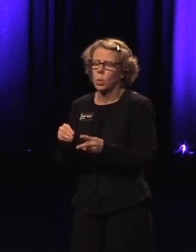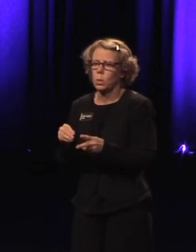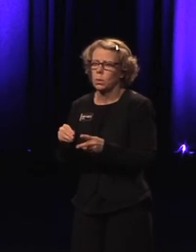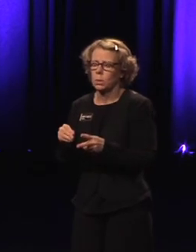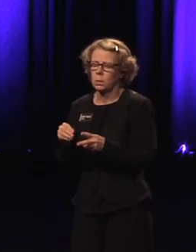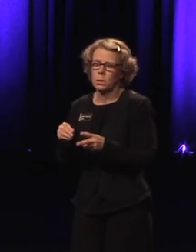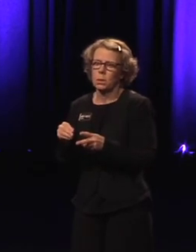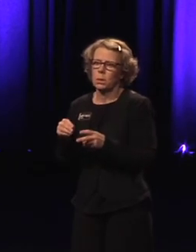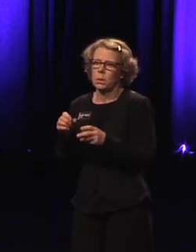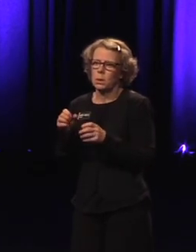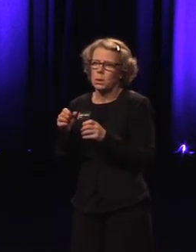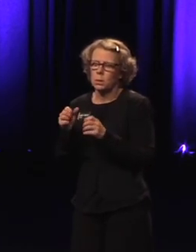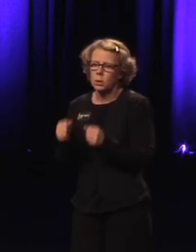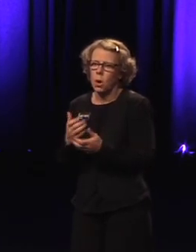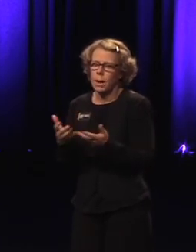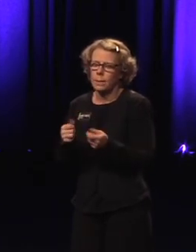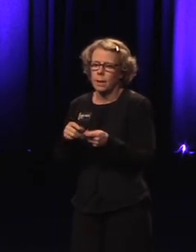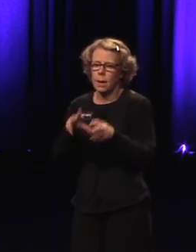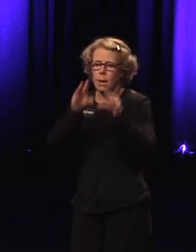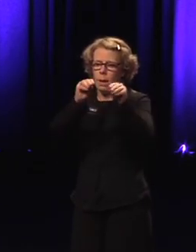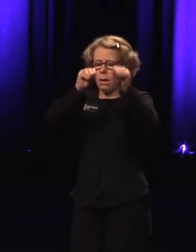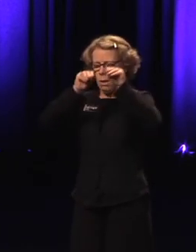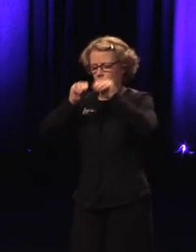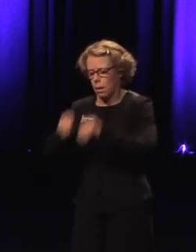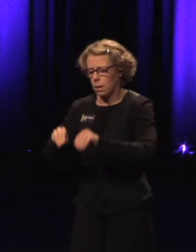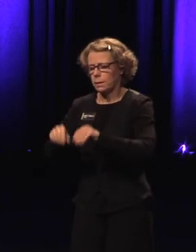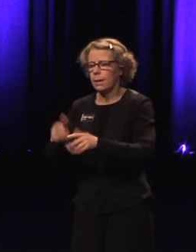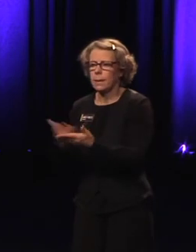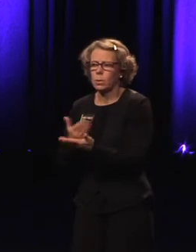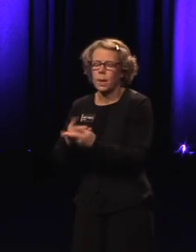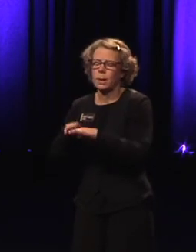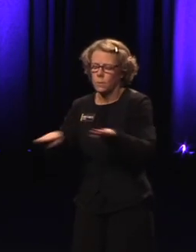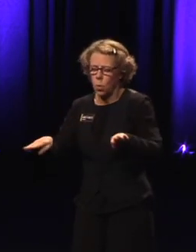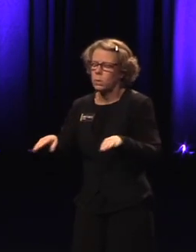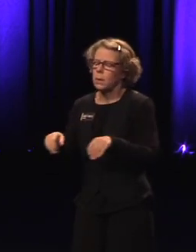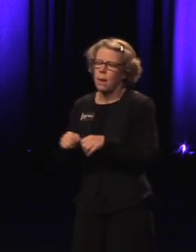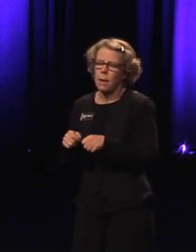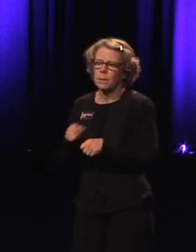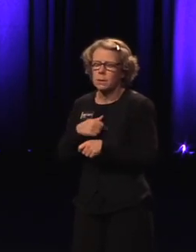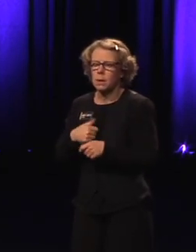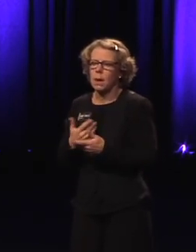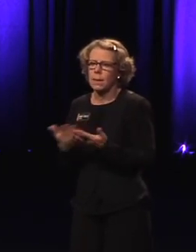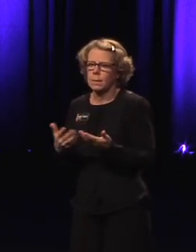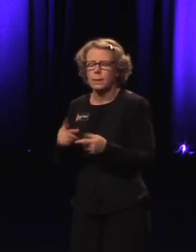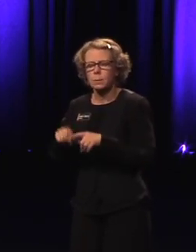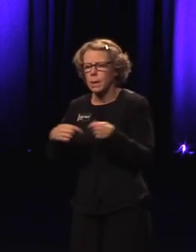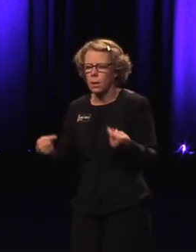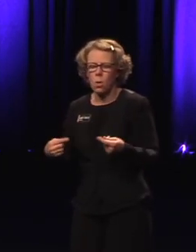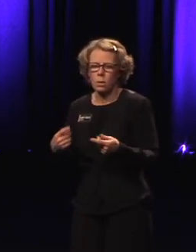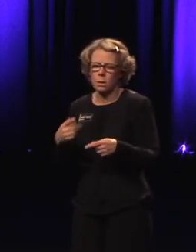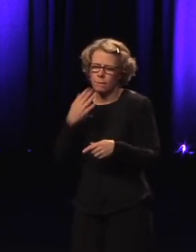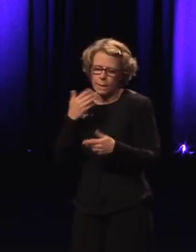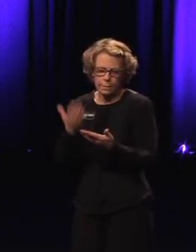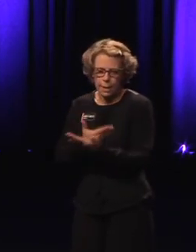transposed to the national level without giving due consideration to differing national